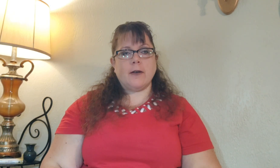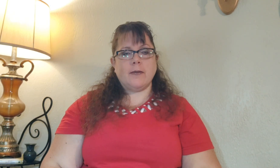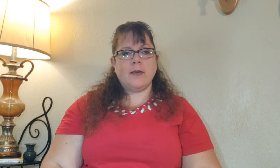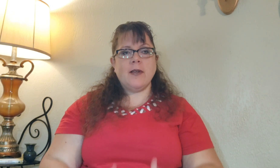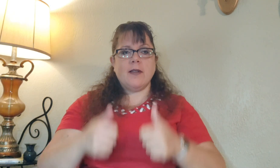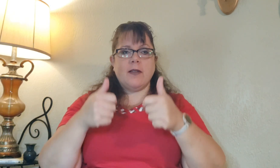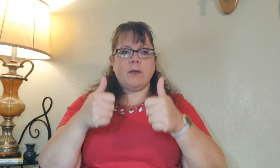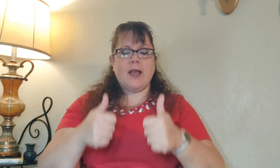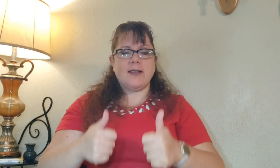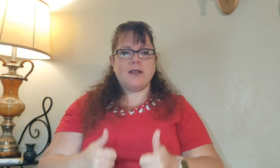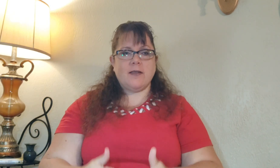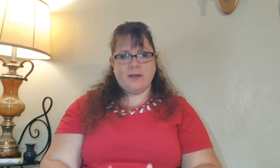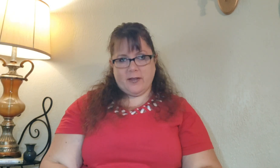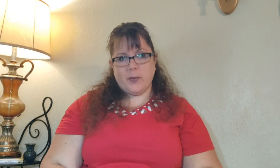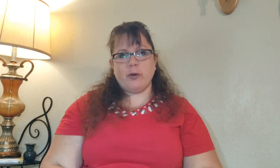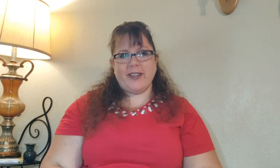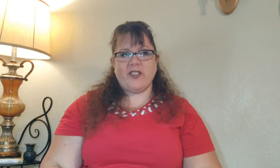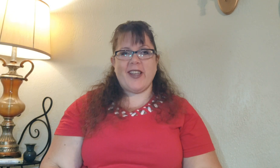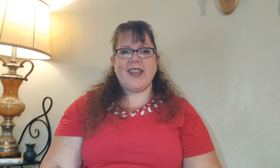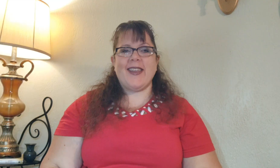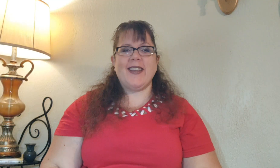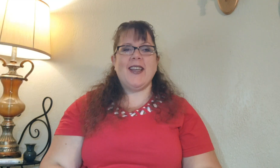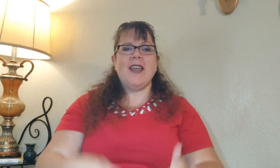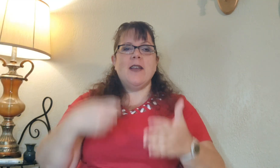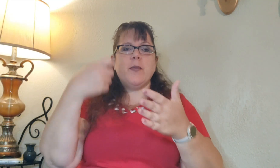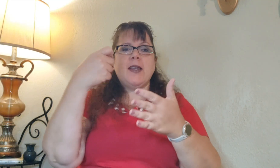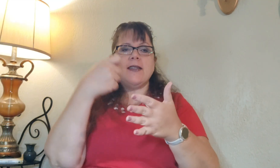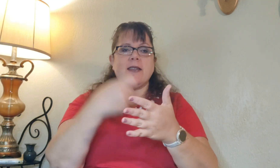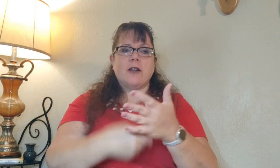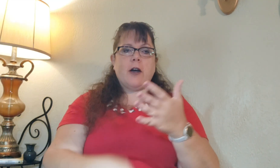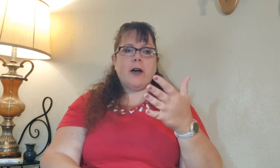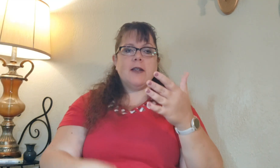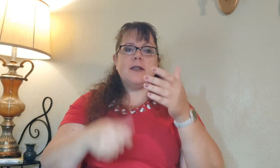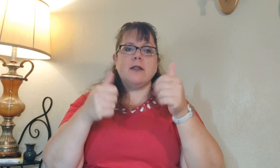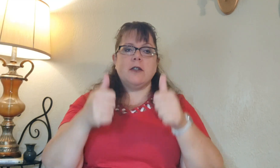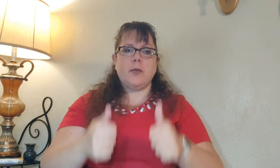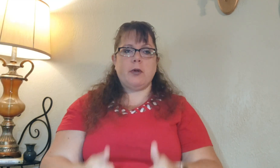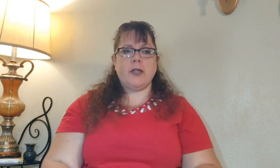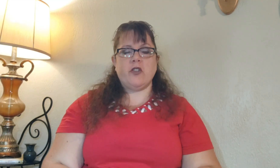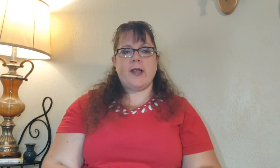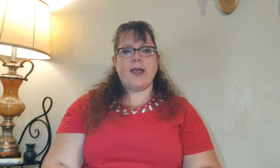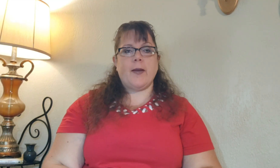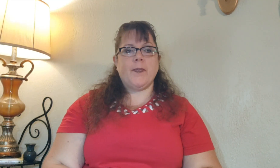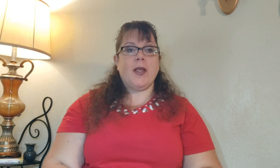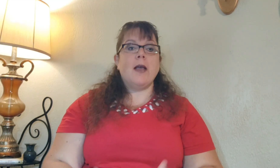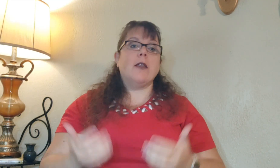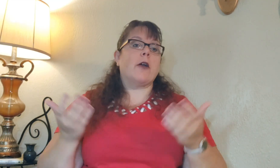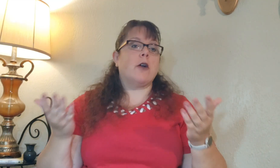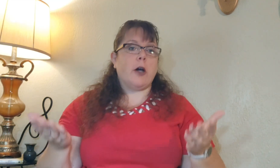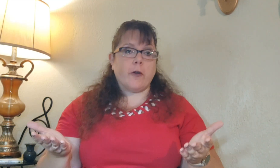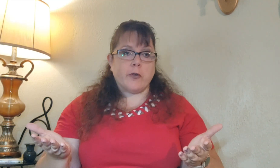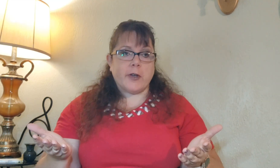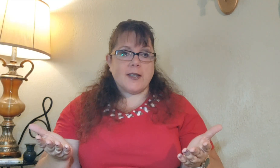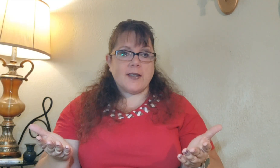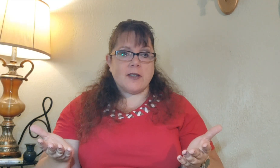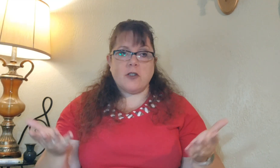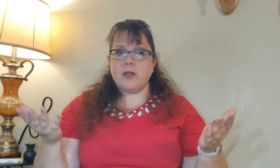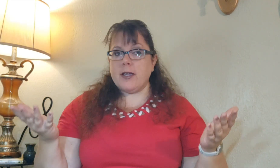down. That's depreciating, but it's the cost depreciate. Like a car, for instance, you get a